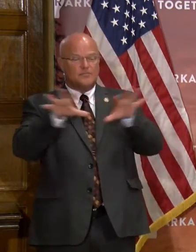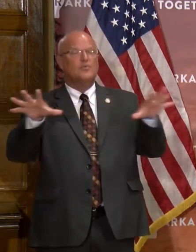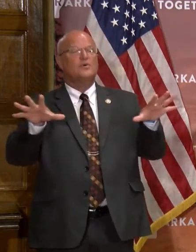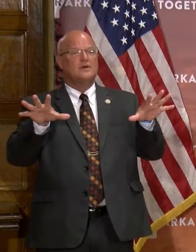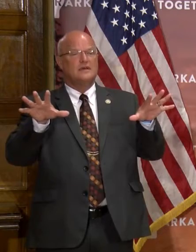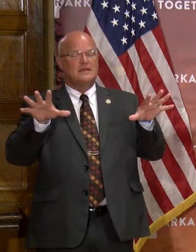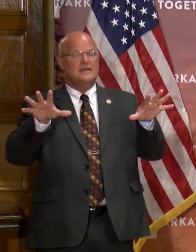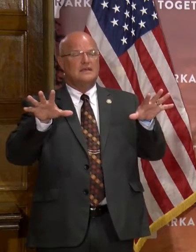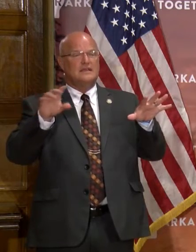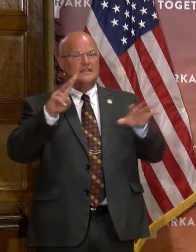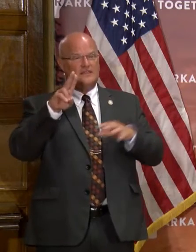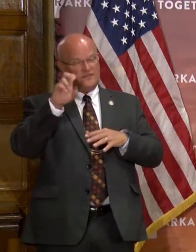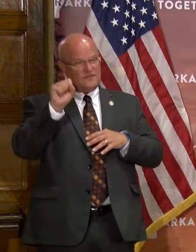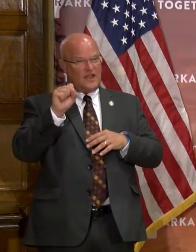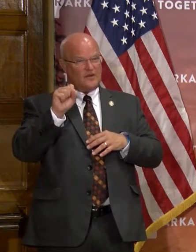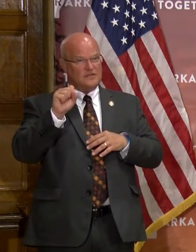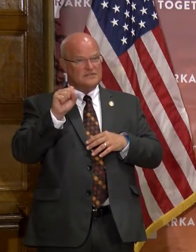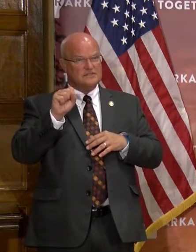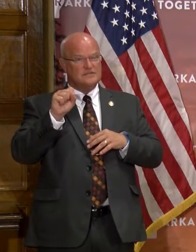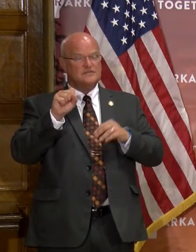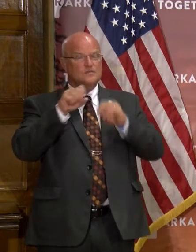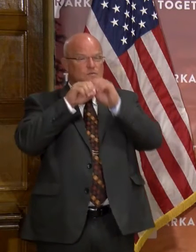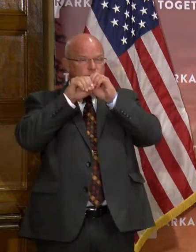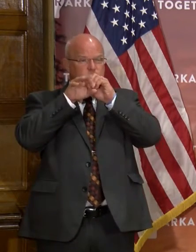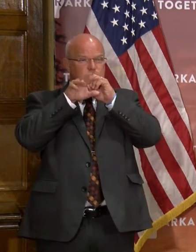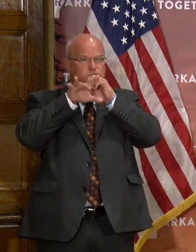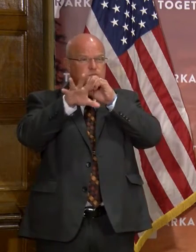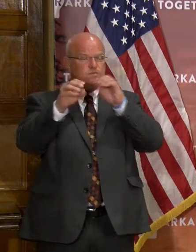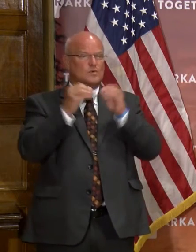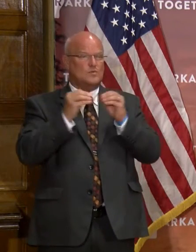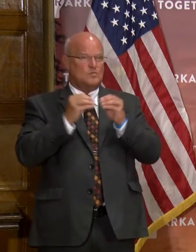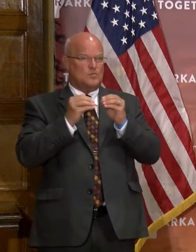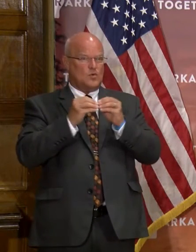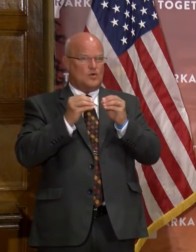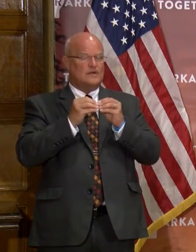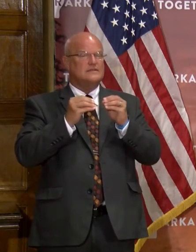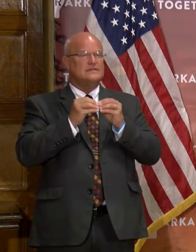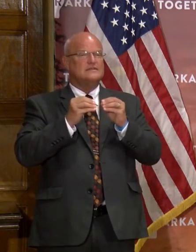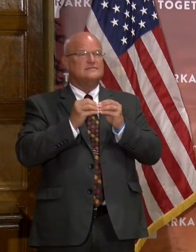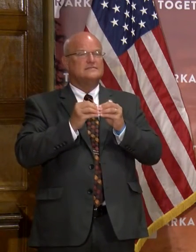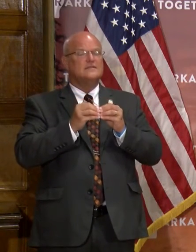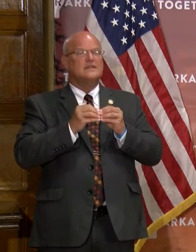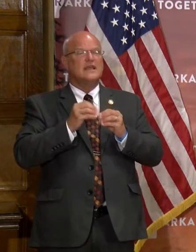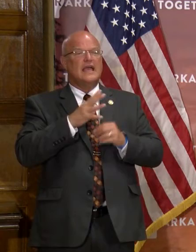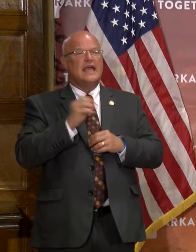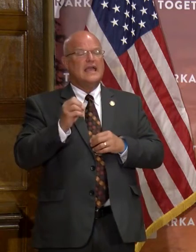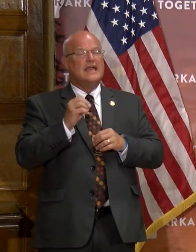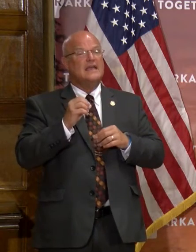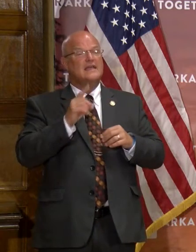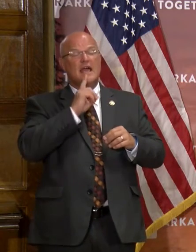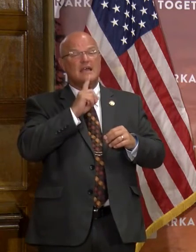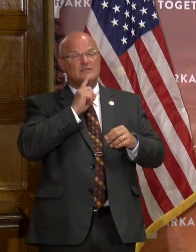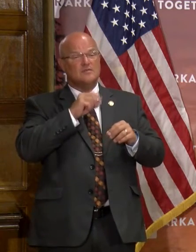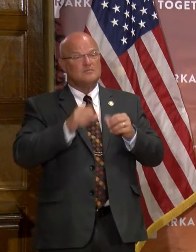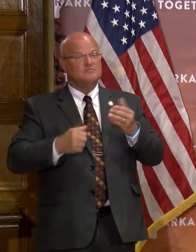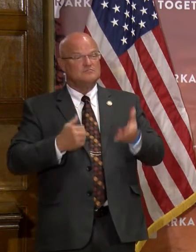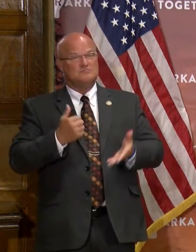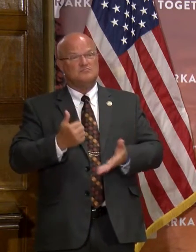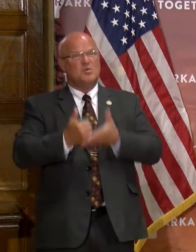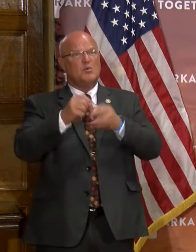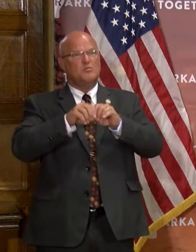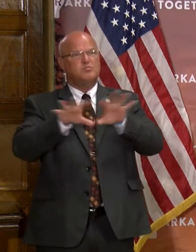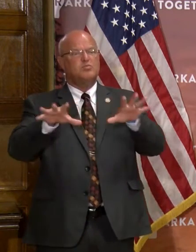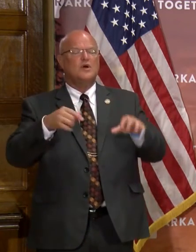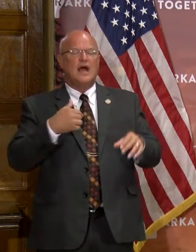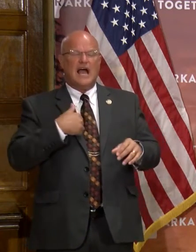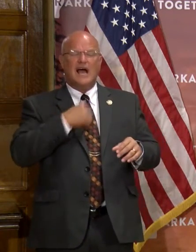the spread of the plume, if you will, of respiratory secretions outward, and may actually promote it. So